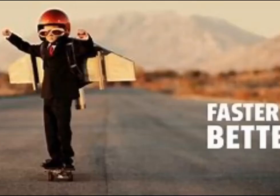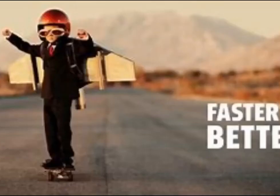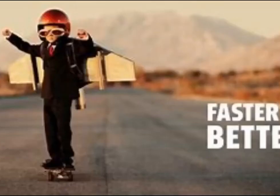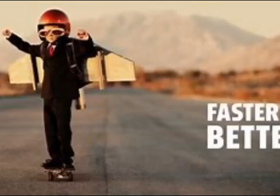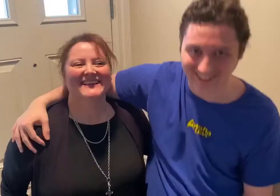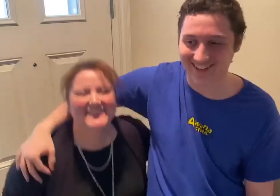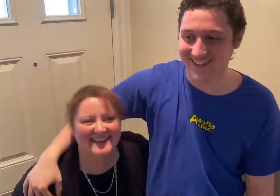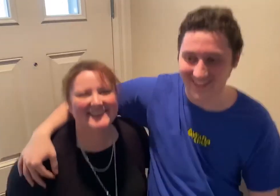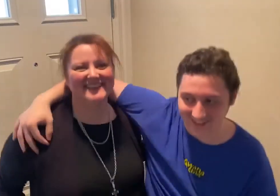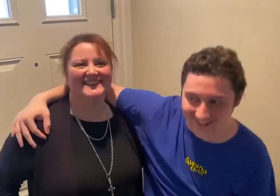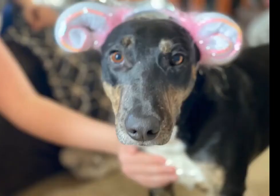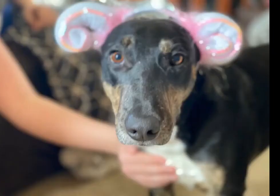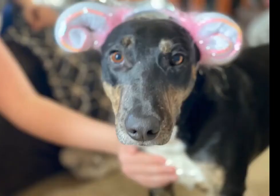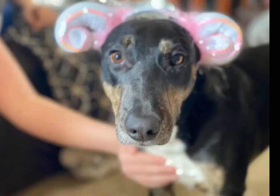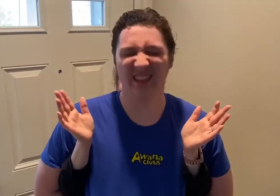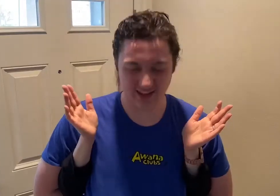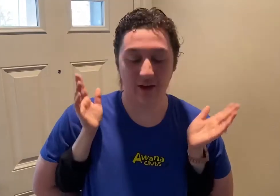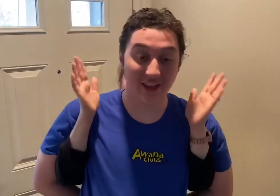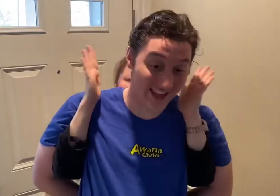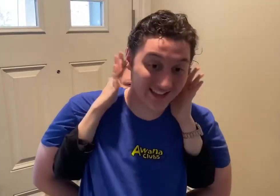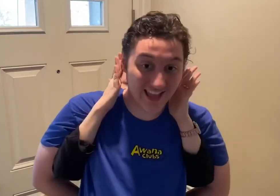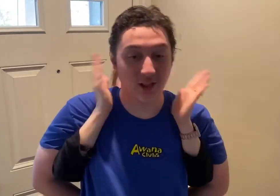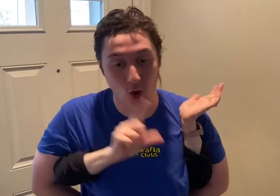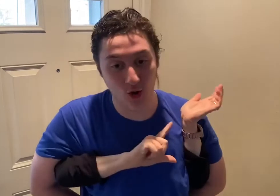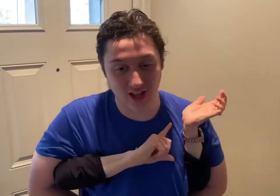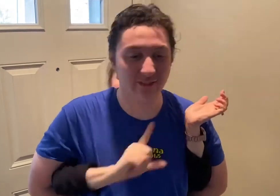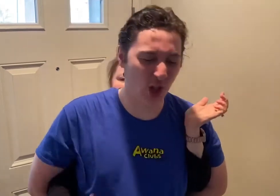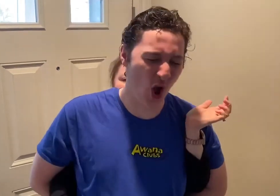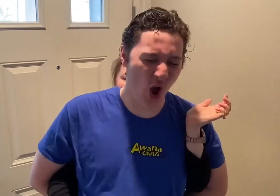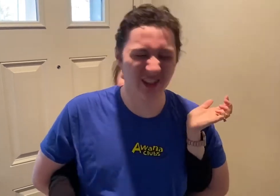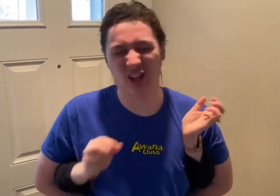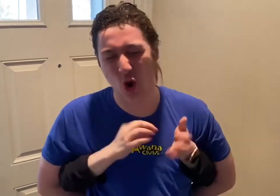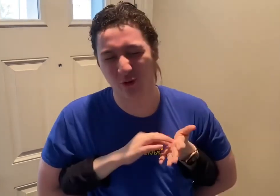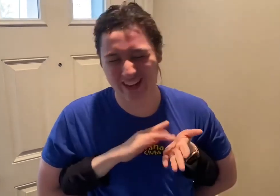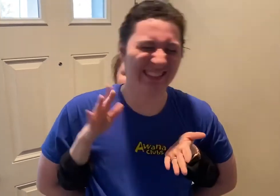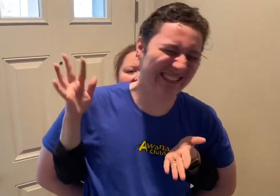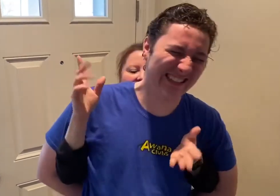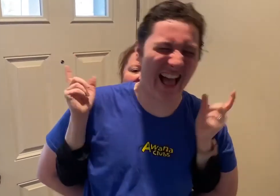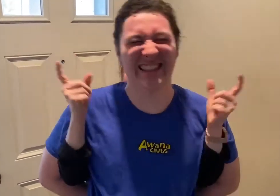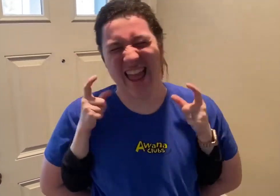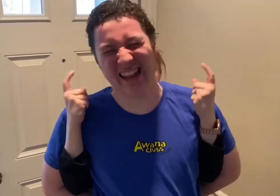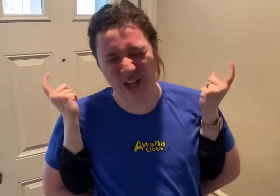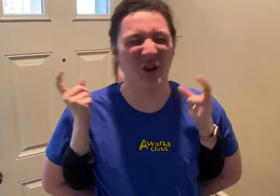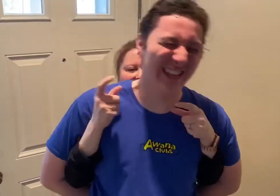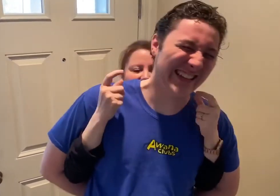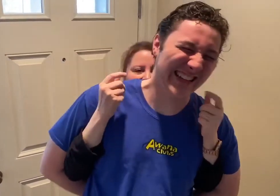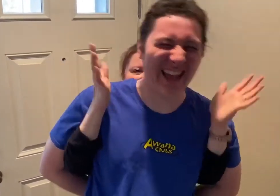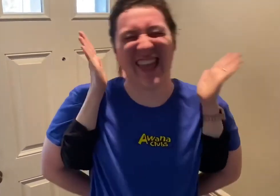We're going to speed it up a little. King of kings and Lord of lords, glory, hallelujah.